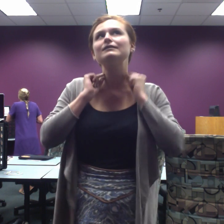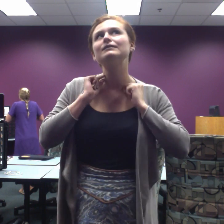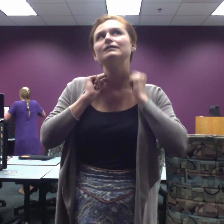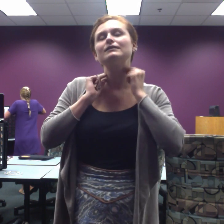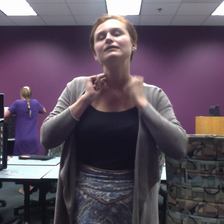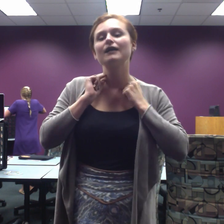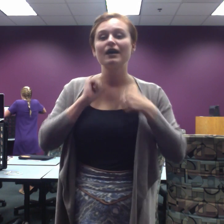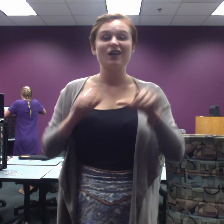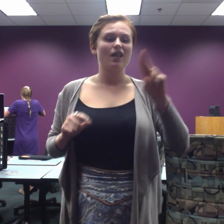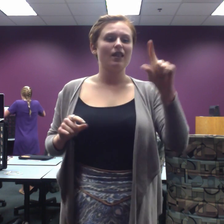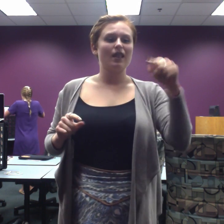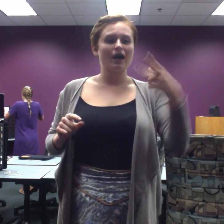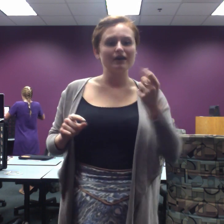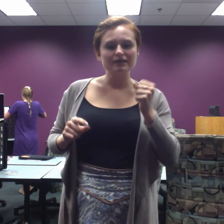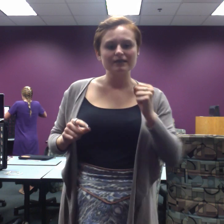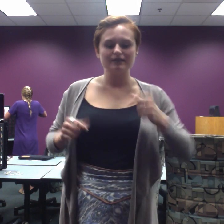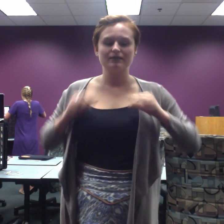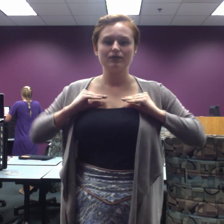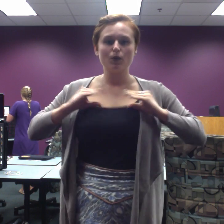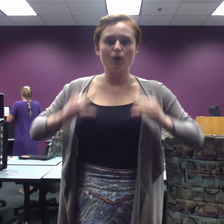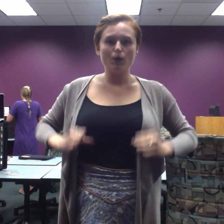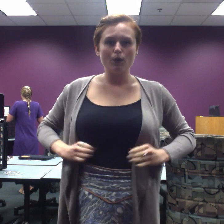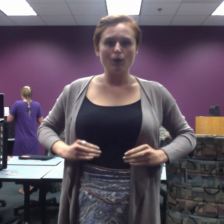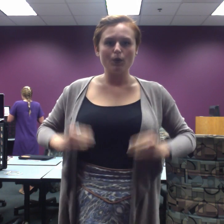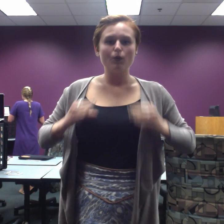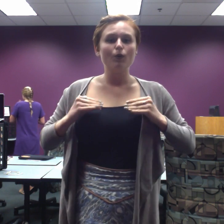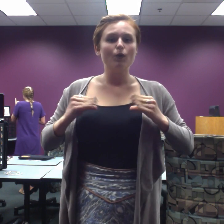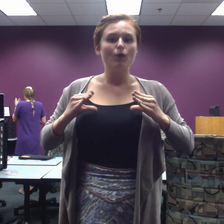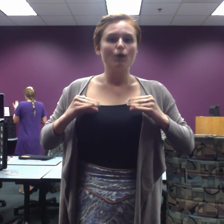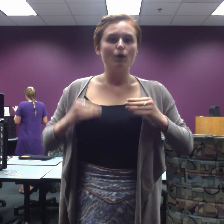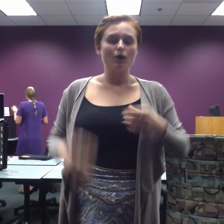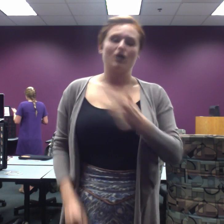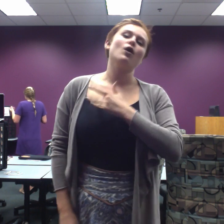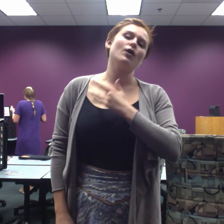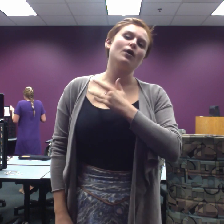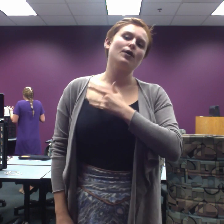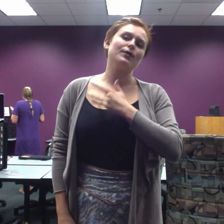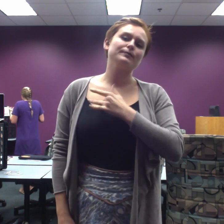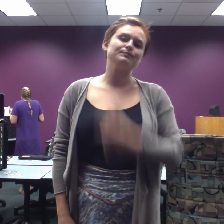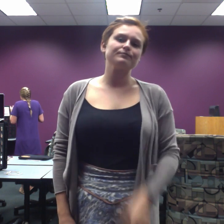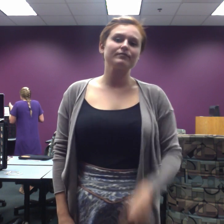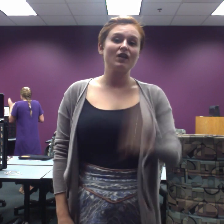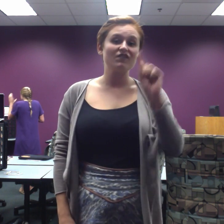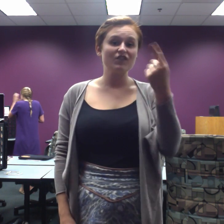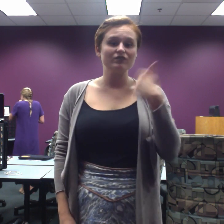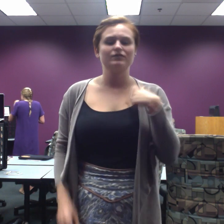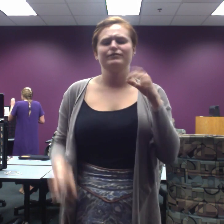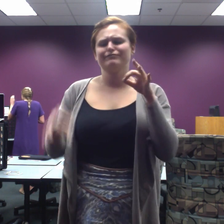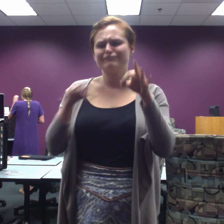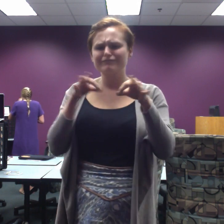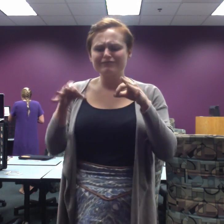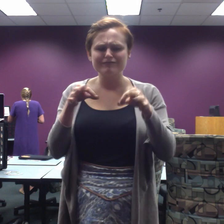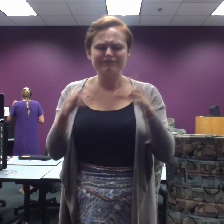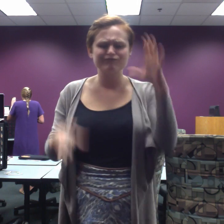heart. So the first thing we're going to do is, our first investigation is going to be where we measure our